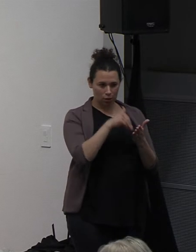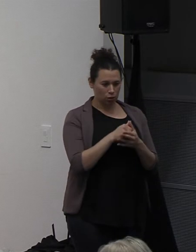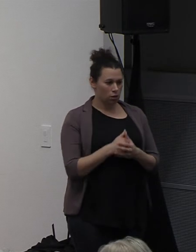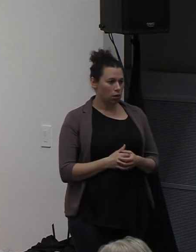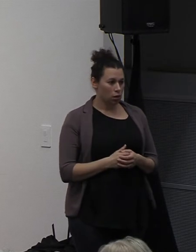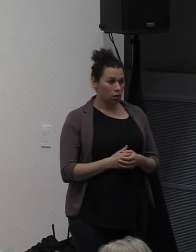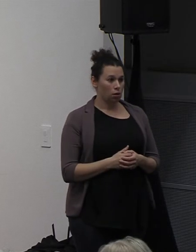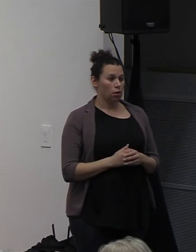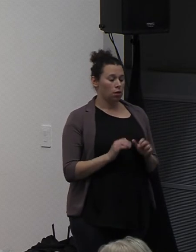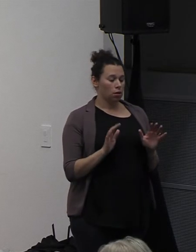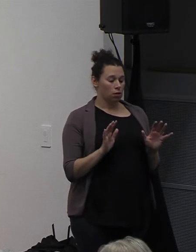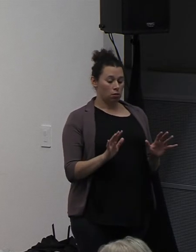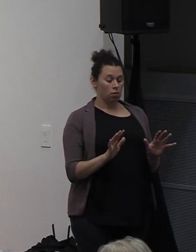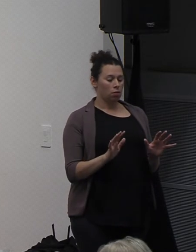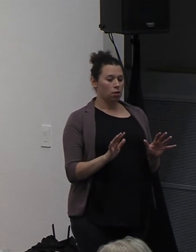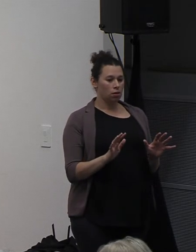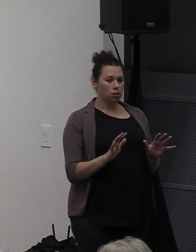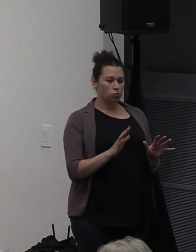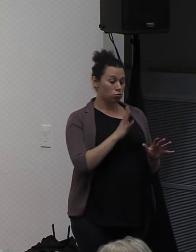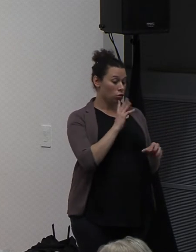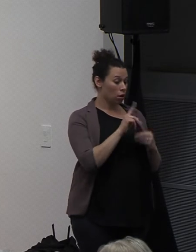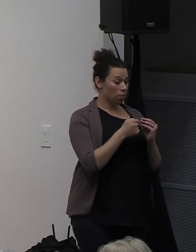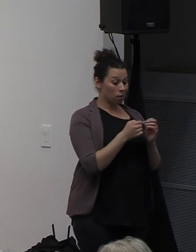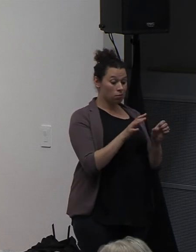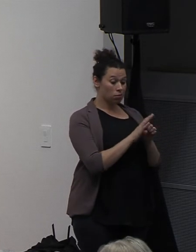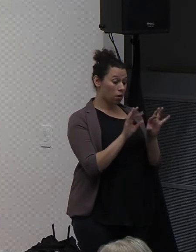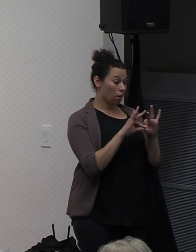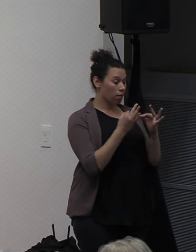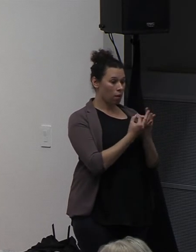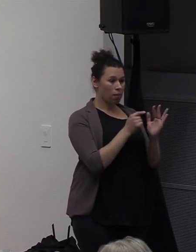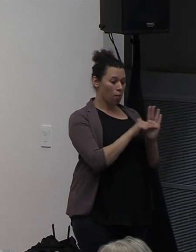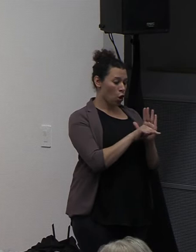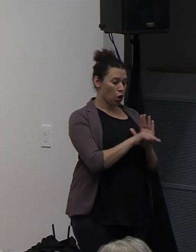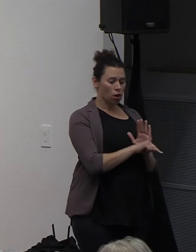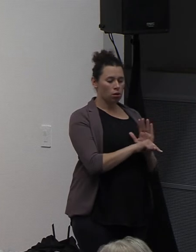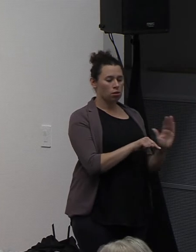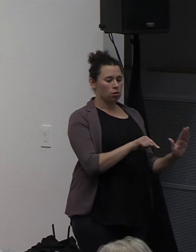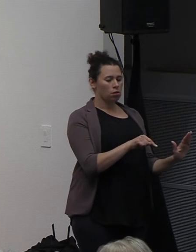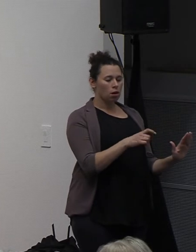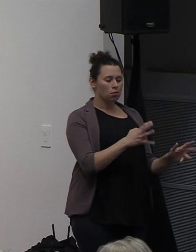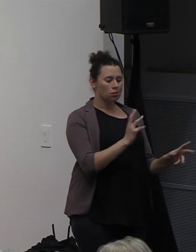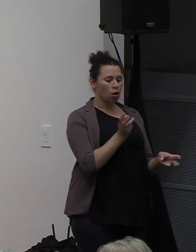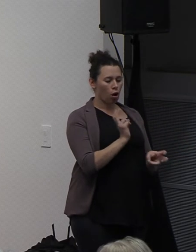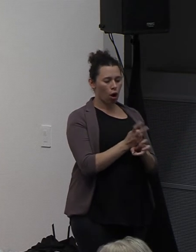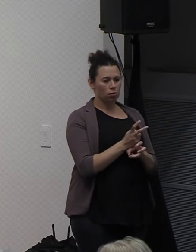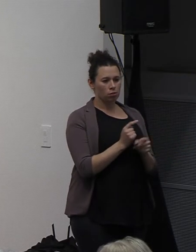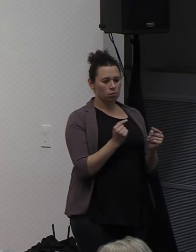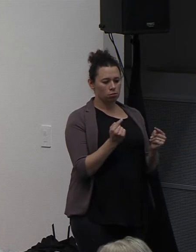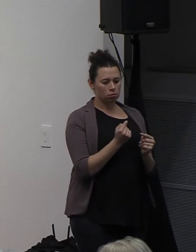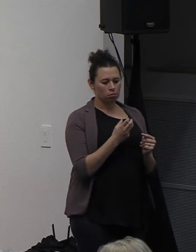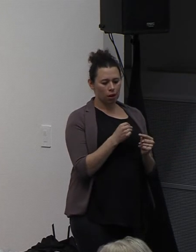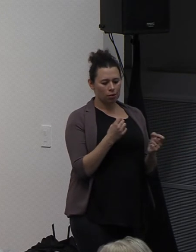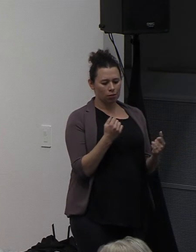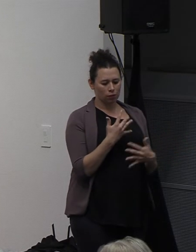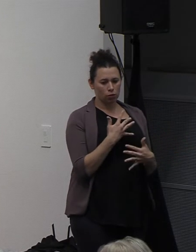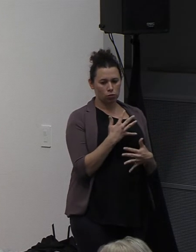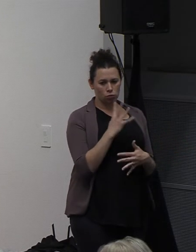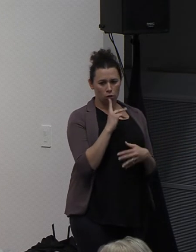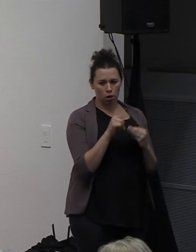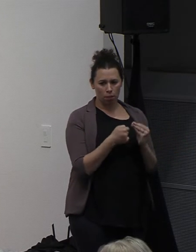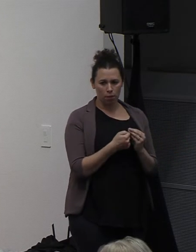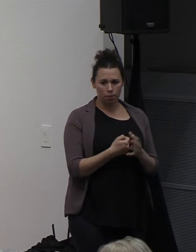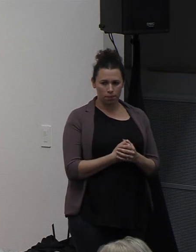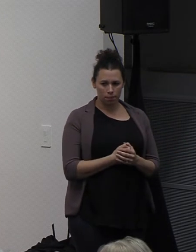your entire family being murdered, and it still hurts and frightens me and makes me